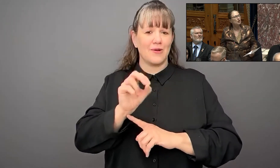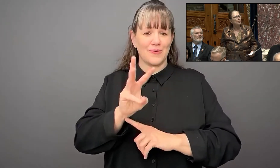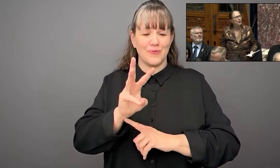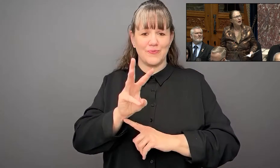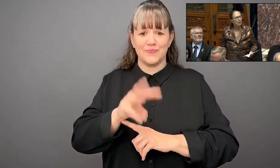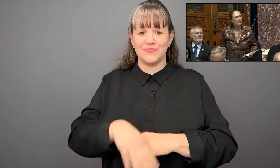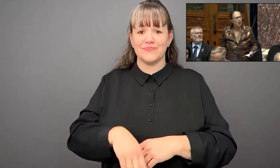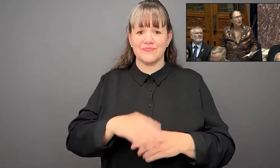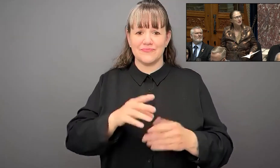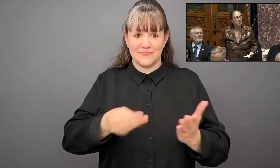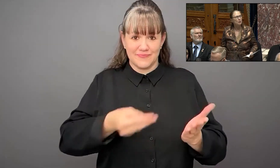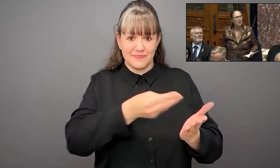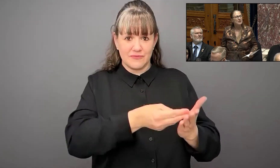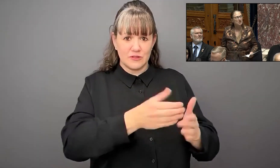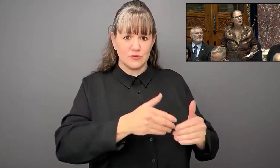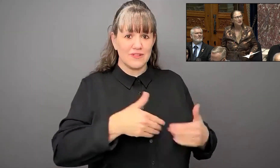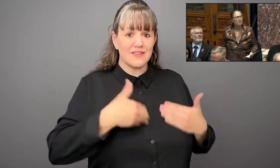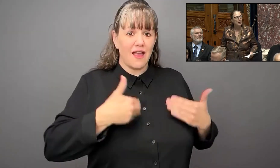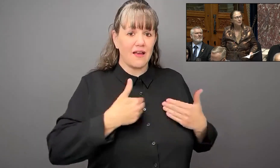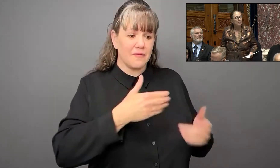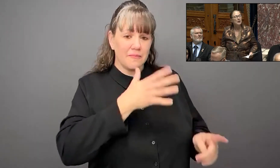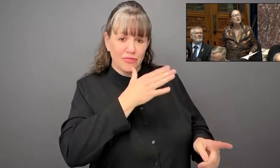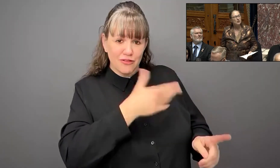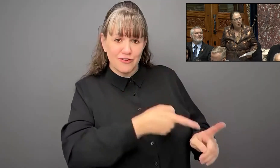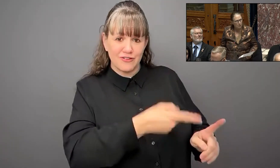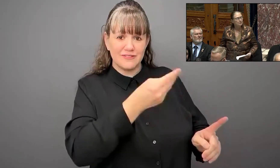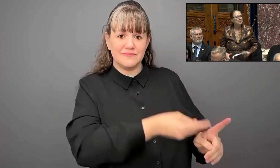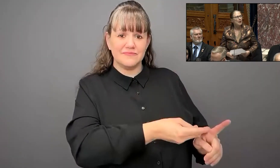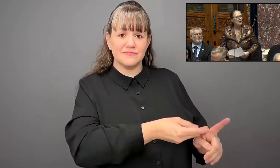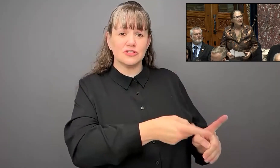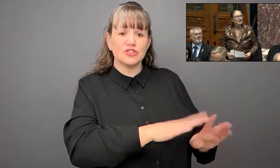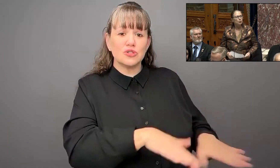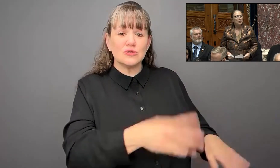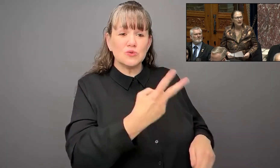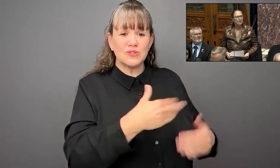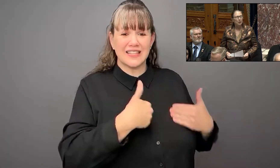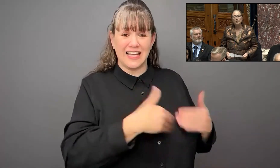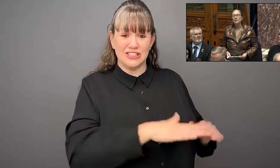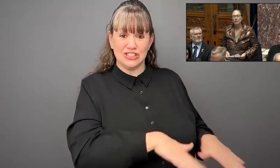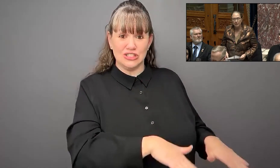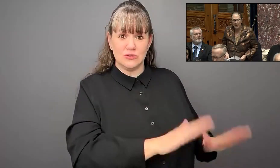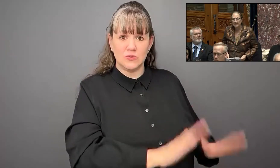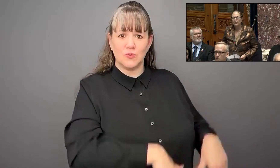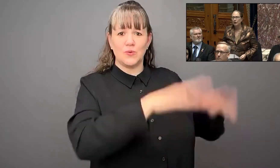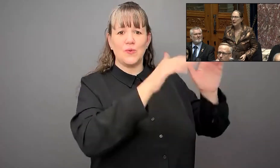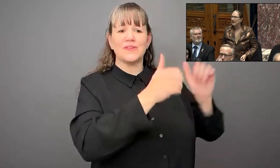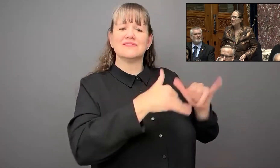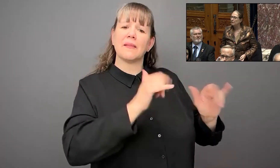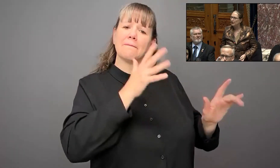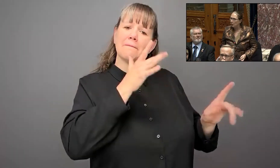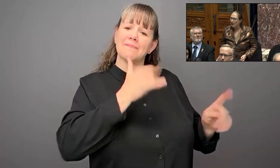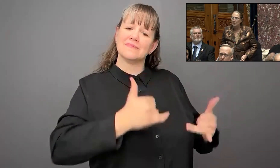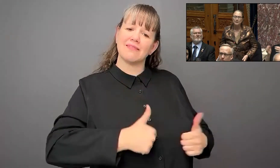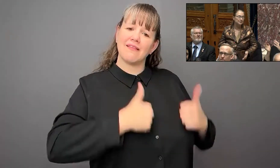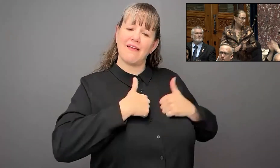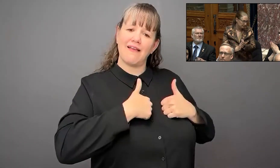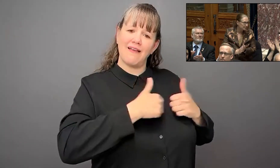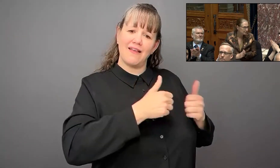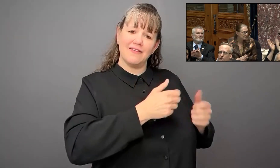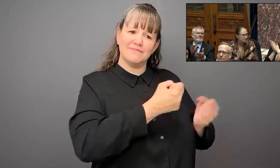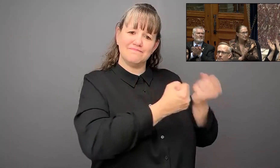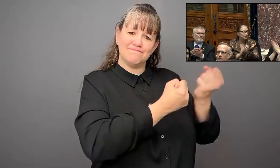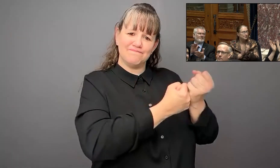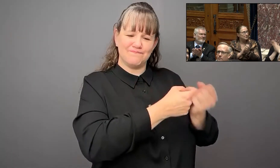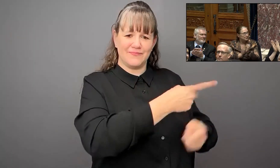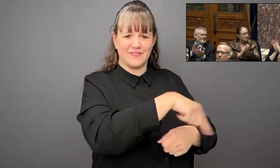Those children are now in college and their mom is cheering them on. So it's really important. Thank you for making them feel welcome.